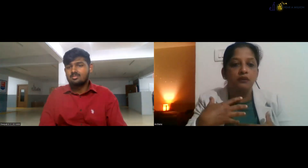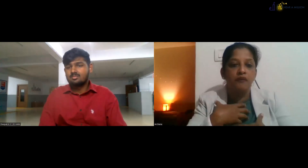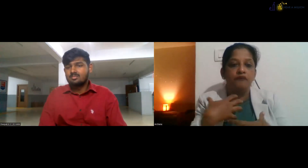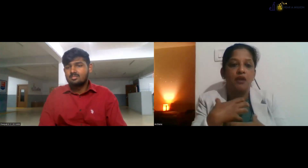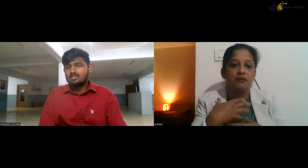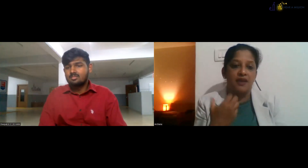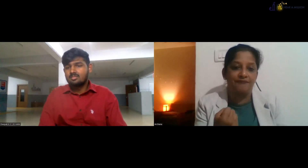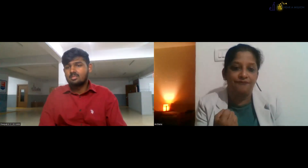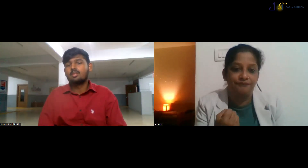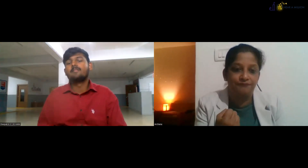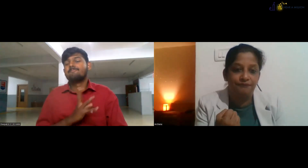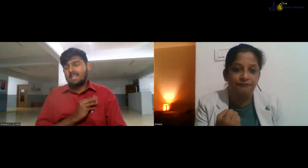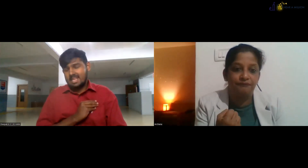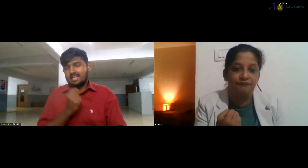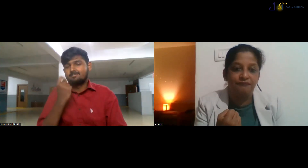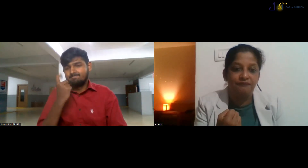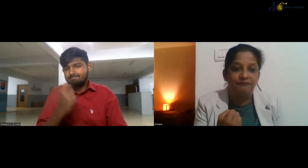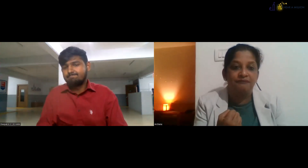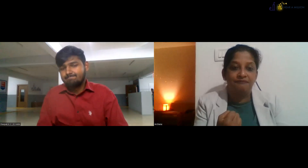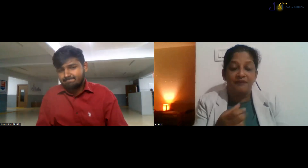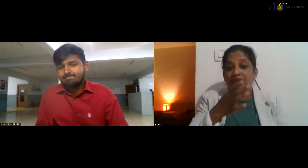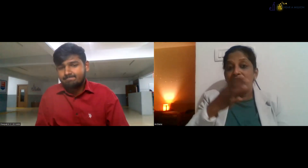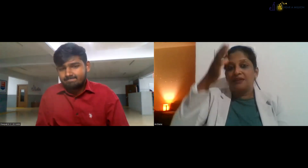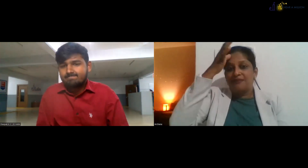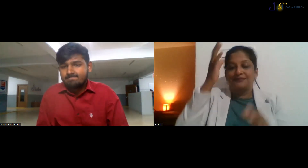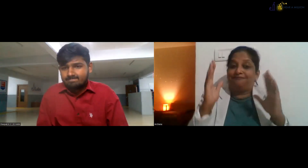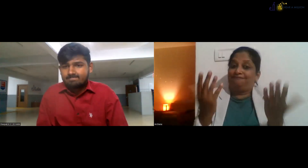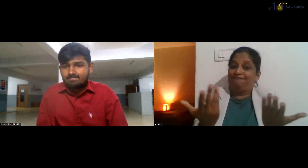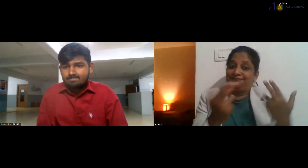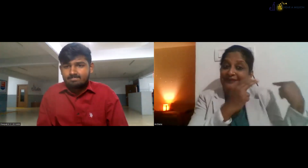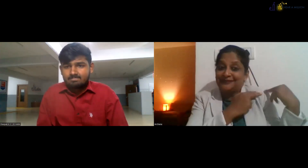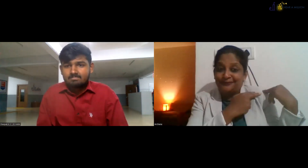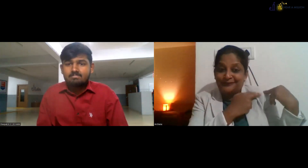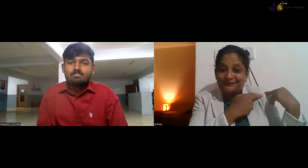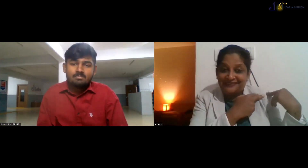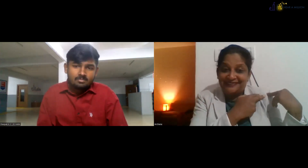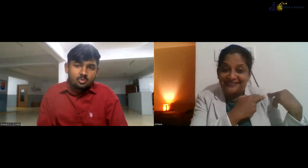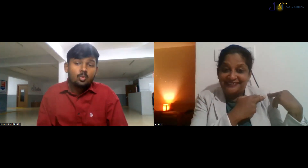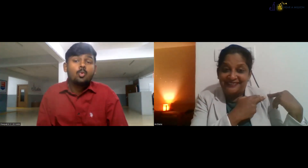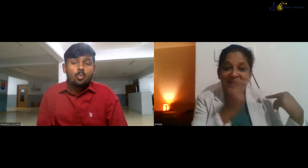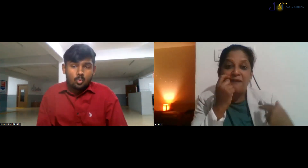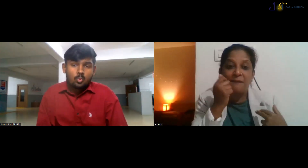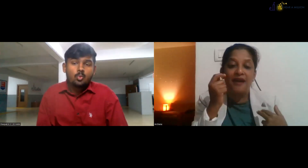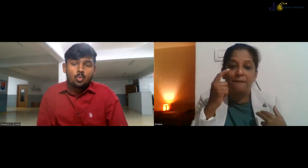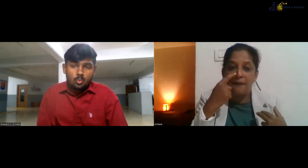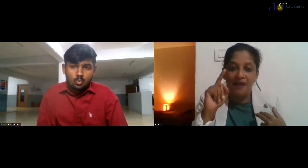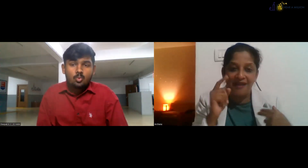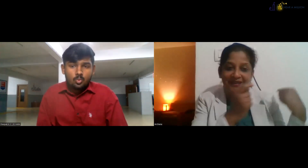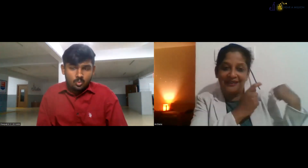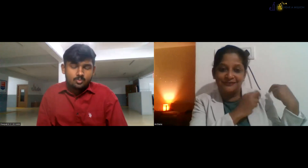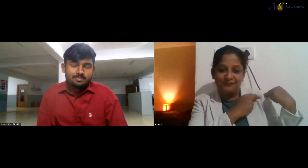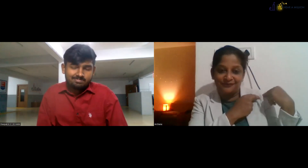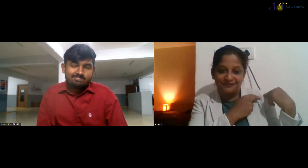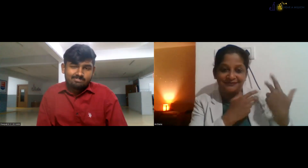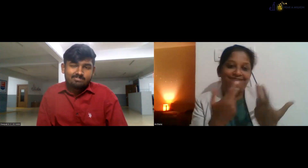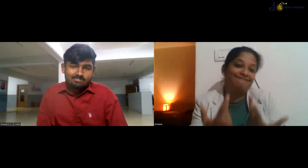world, but that is some places they are not doing it because they are scared